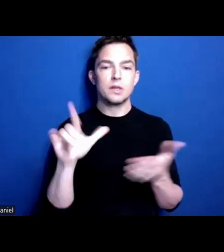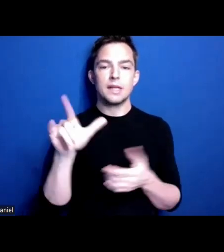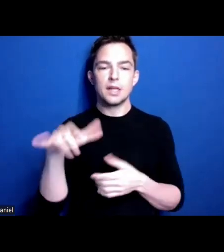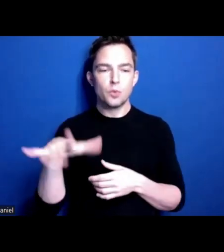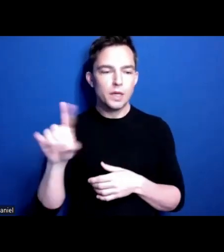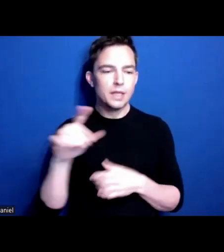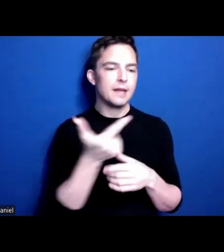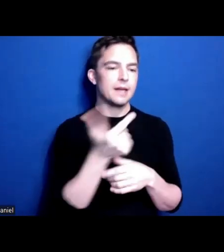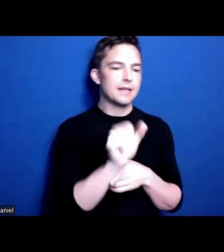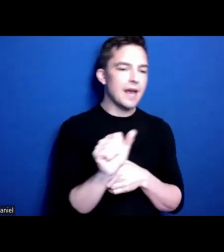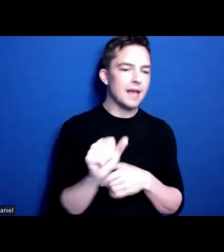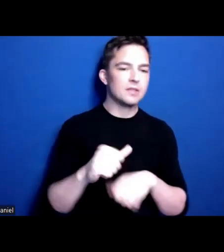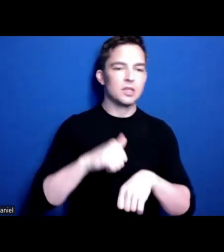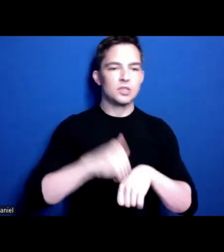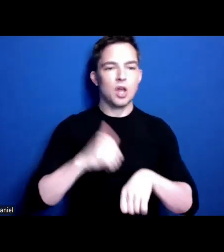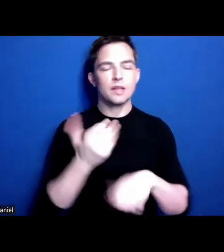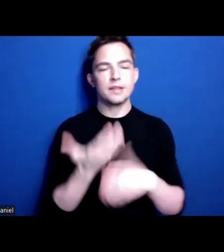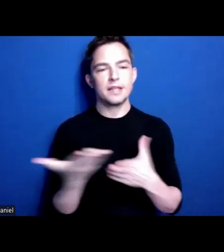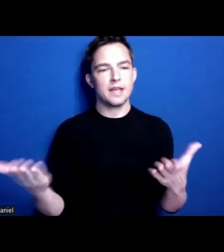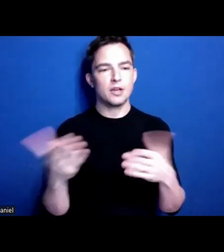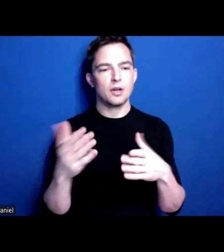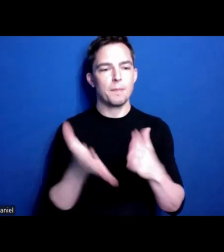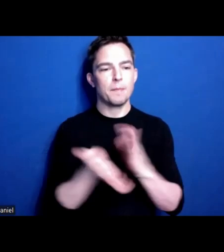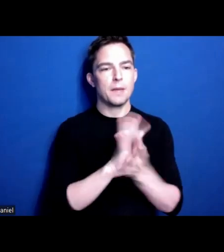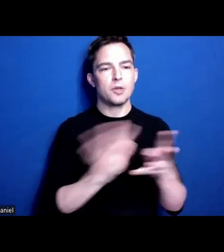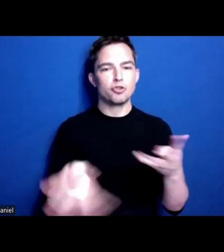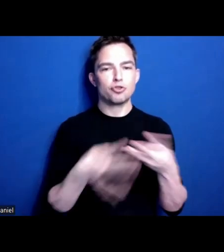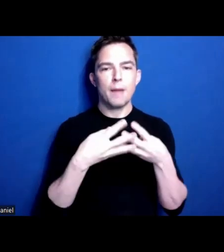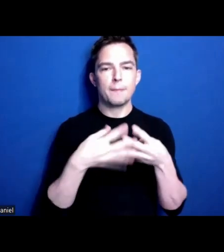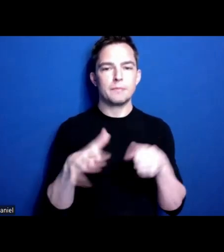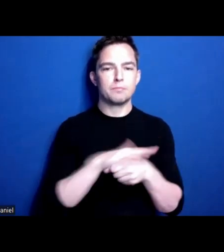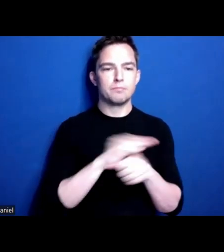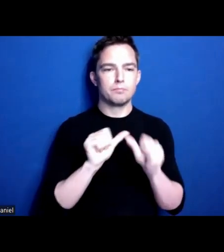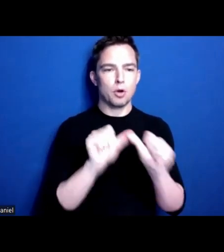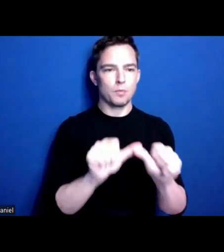solid, that become trapped and permanently enclosed